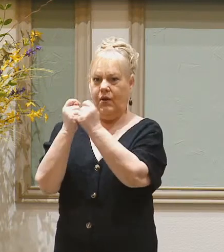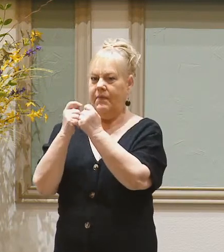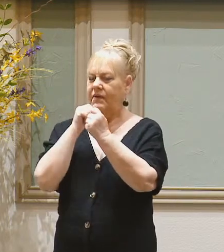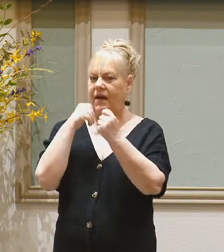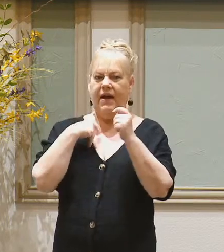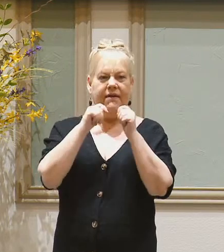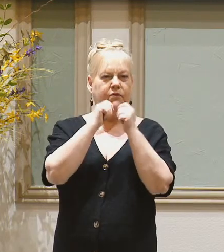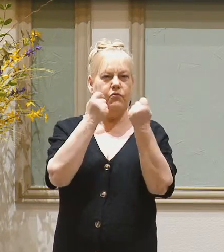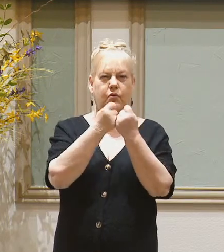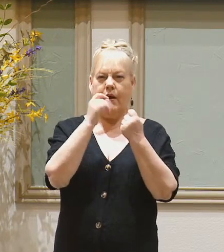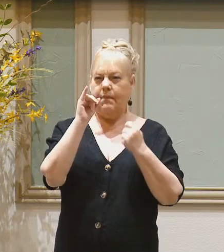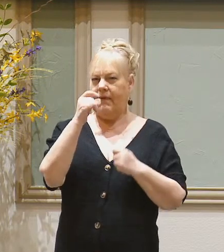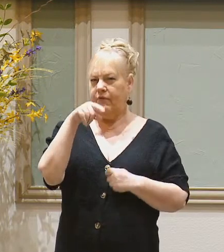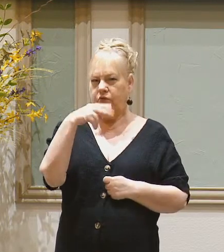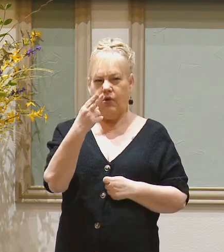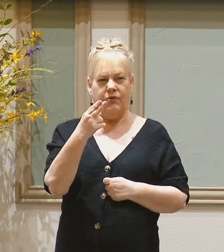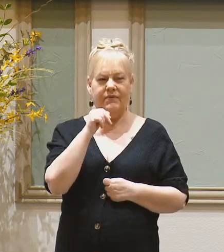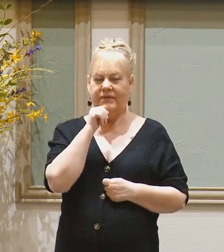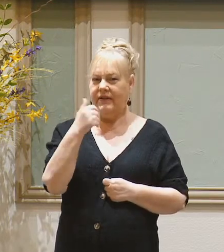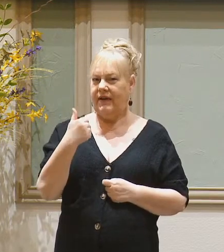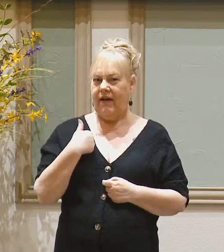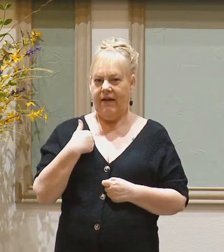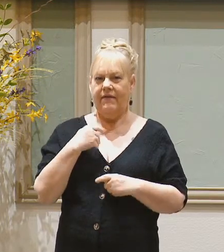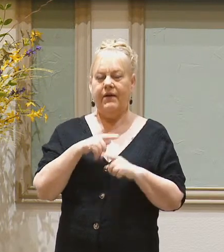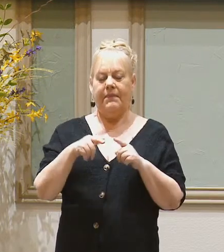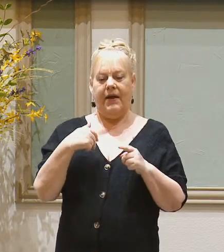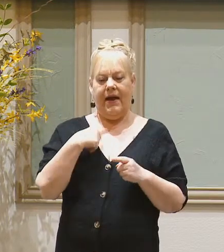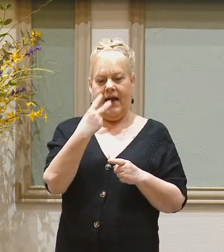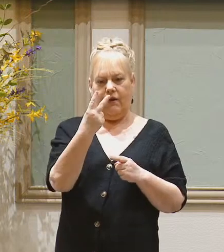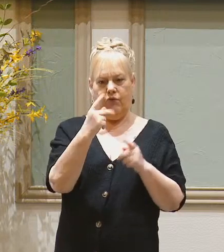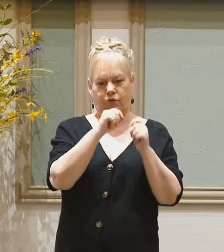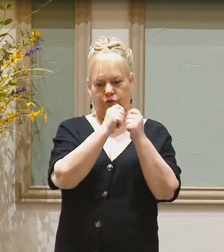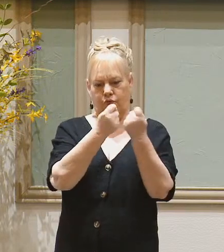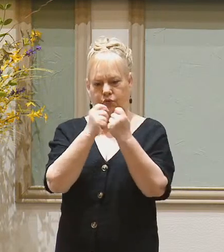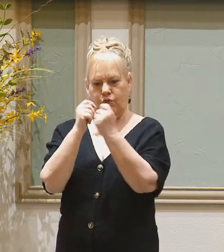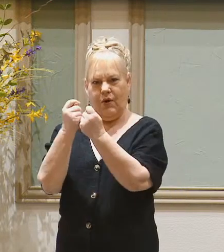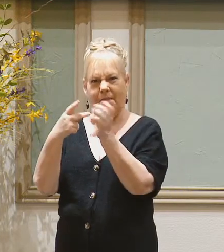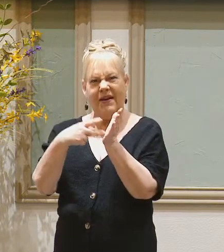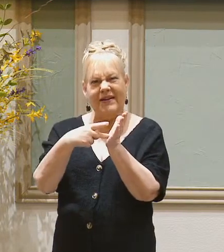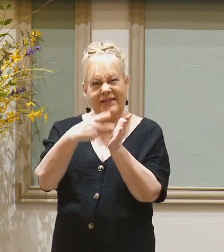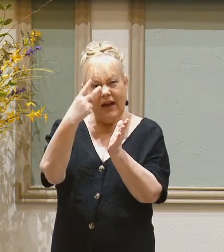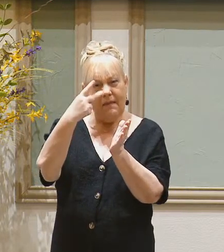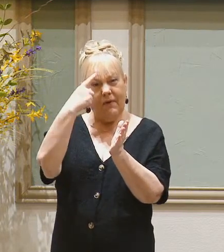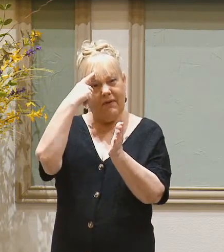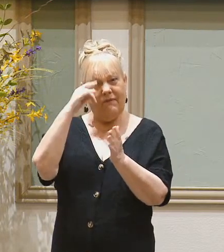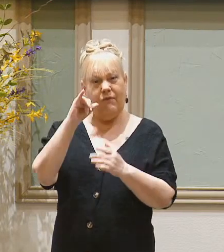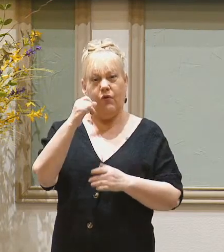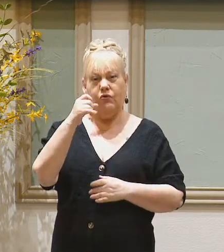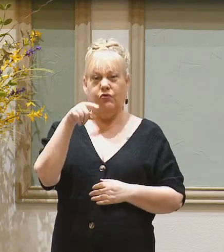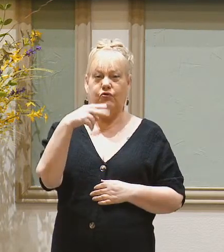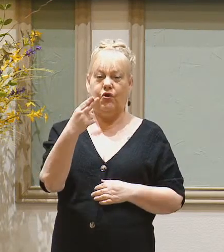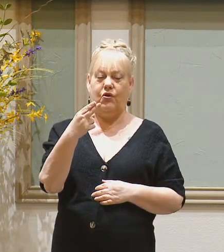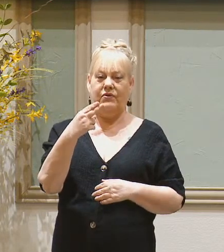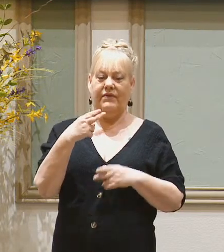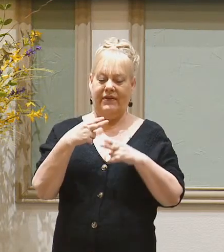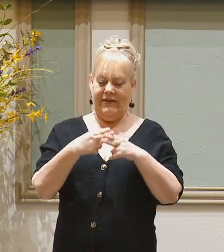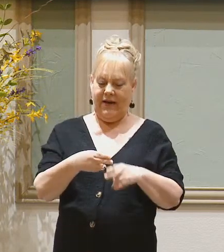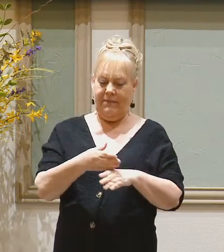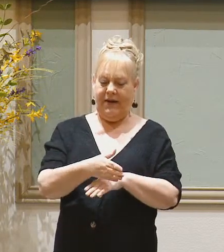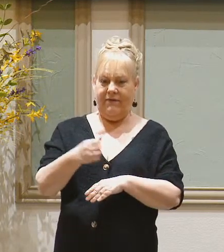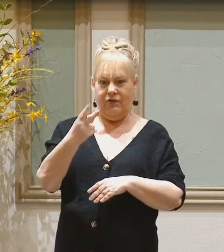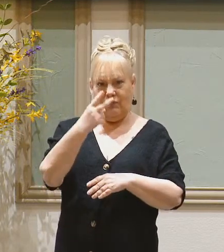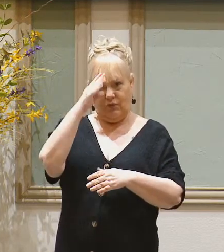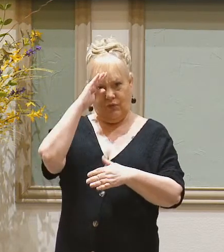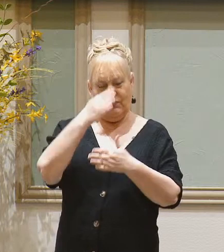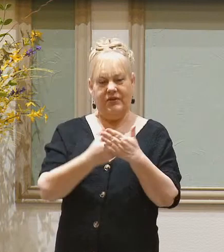of Joseph, is there? Instead, there are 2 tribes, a double portion for Joseph, named after his